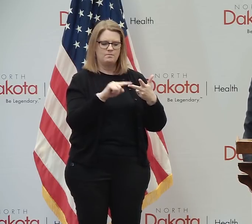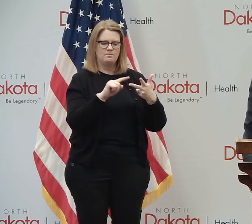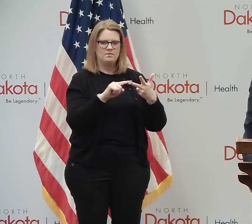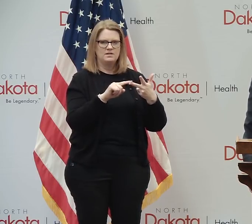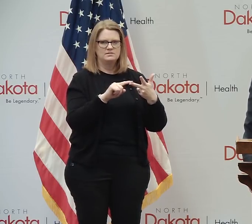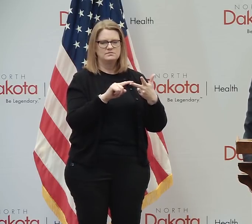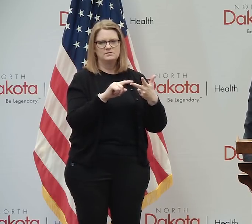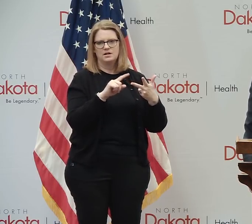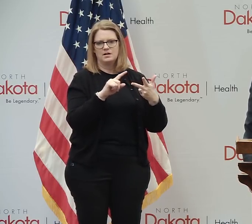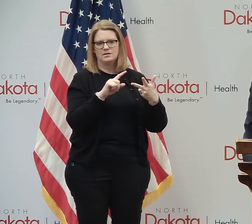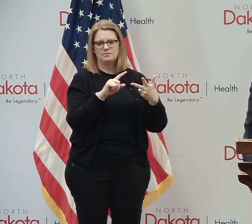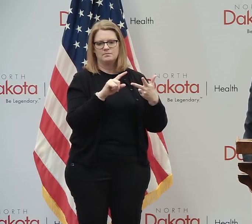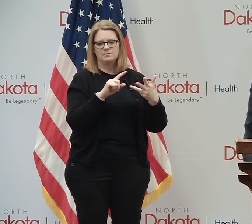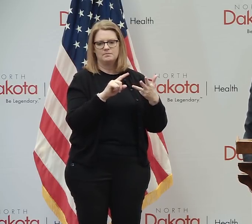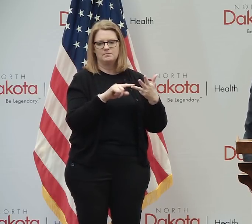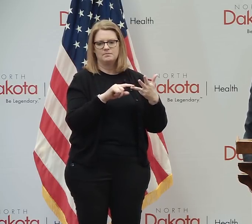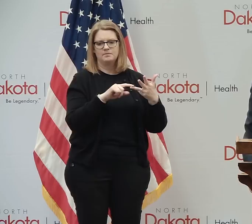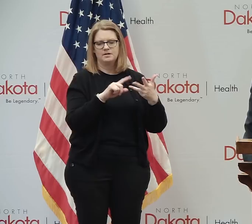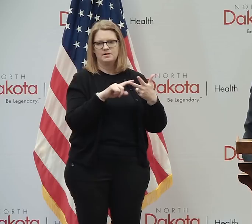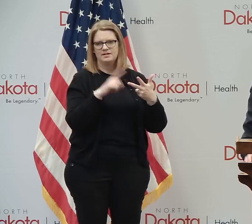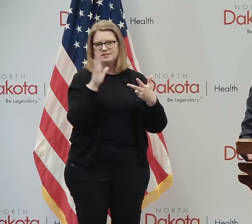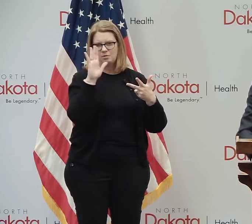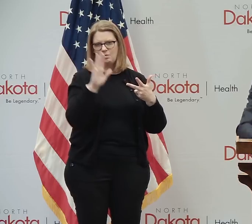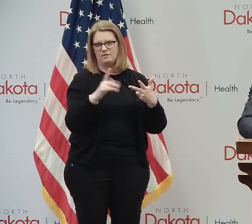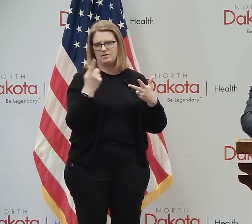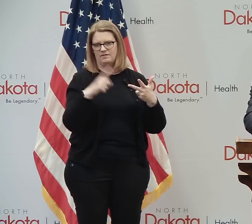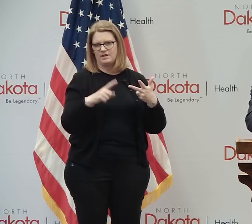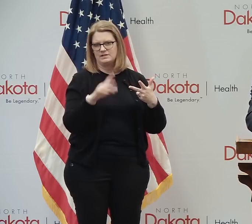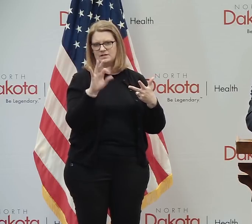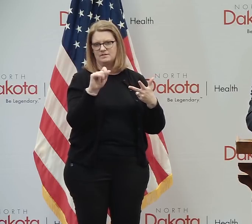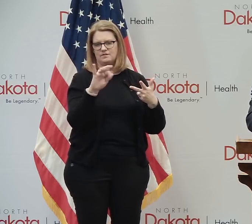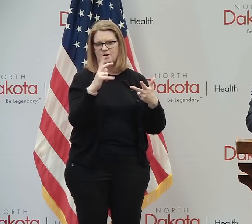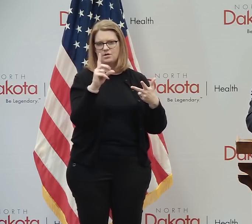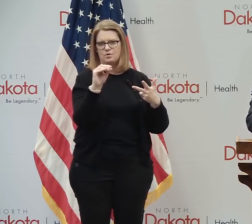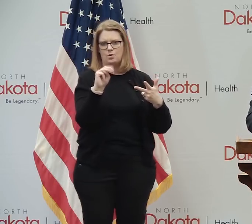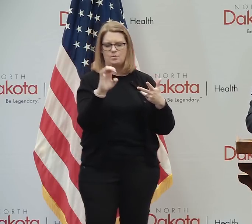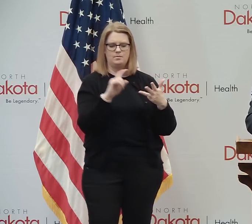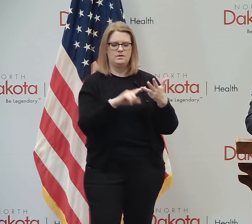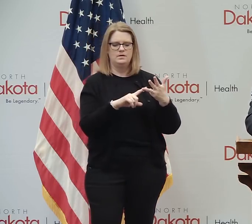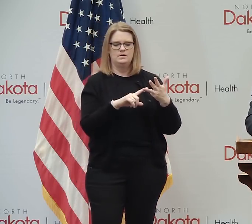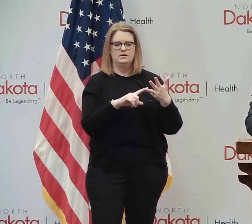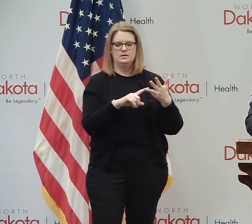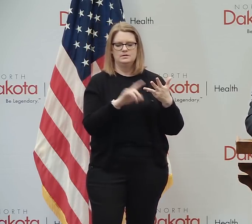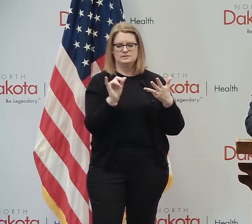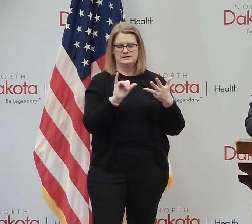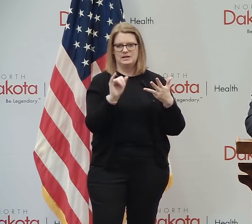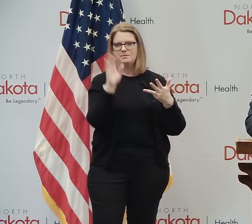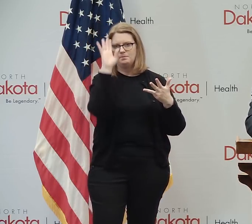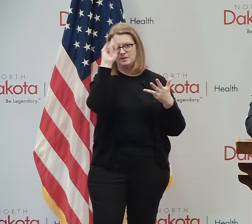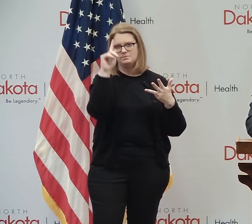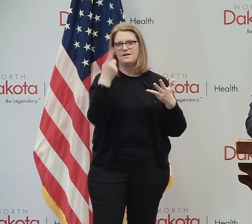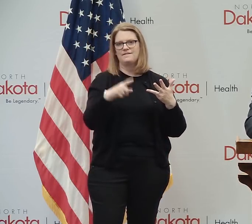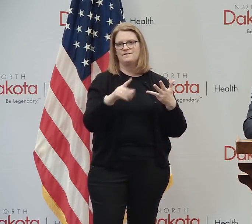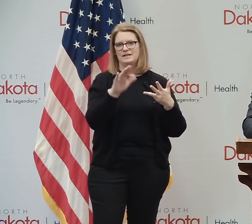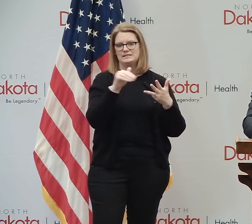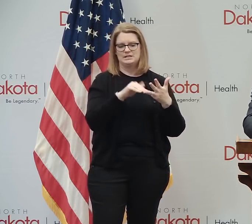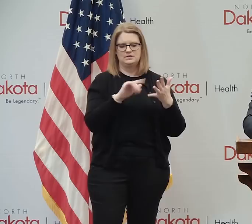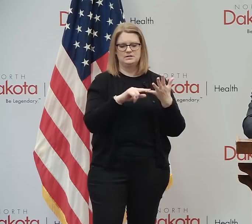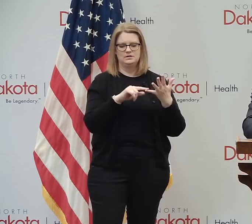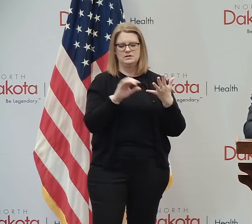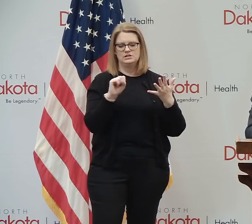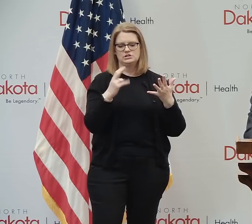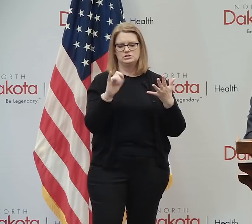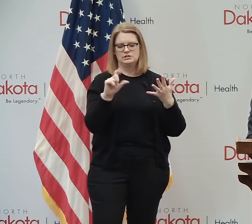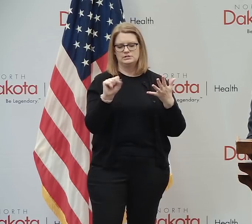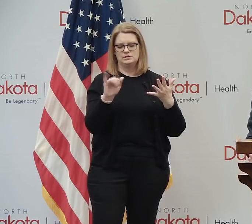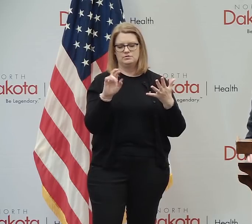great leader of the Fargo Dome and all the great events they have there. Charlie Jeske, same way, Bismarck Event Center. John Cram, Shields